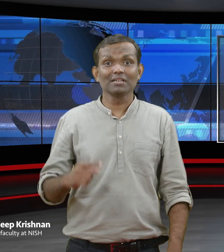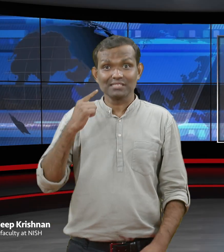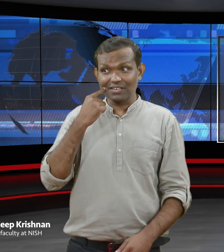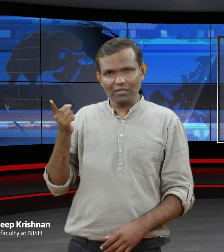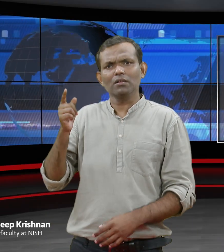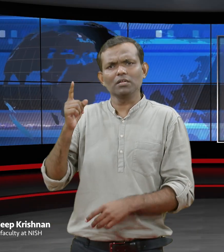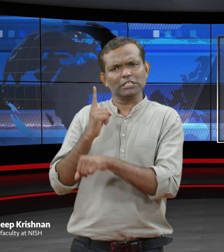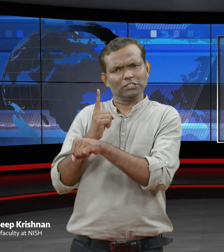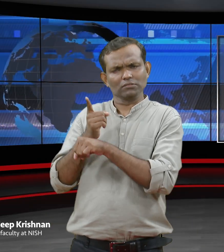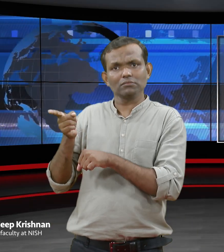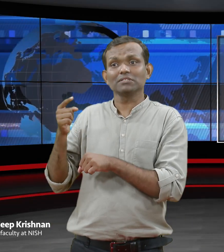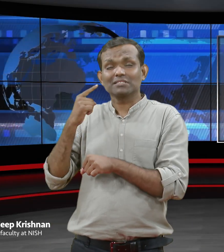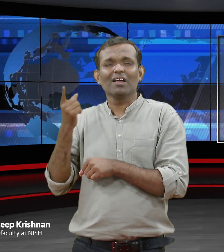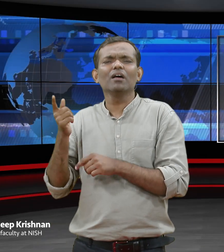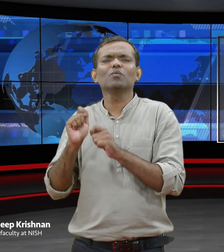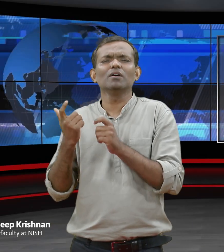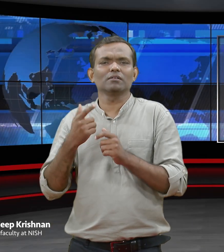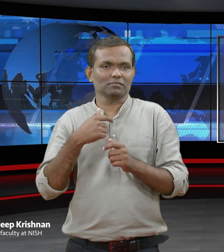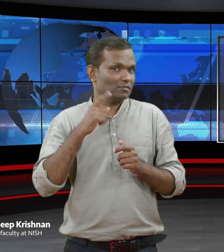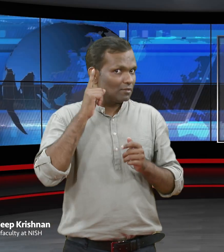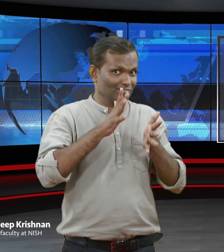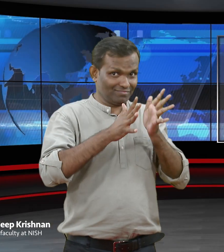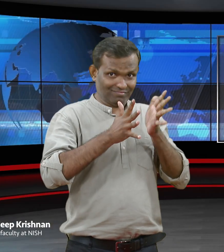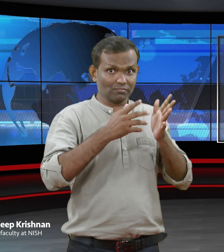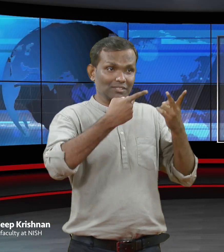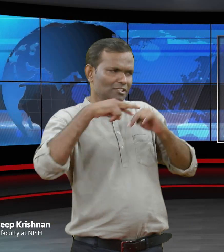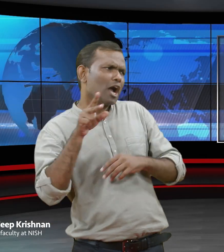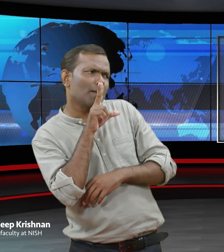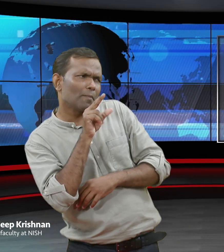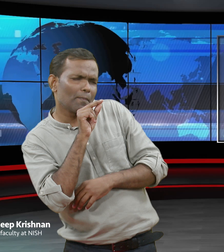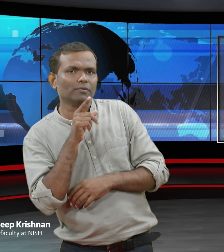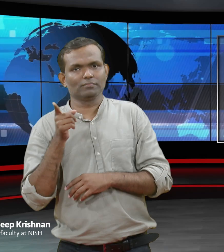along with Ms. Sylvie Maximena, NISH faculty. See you again next week. Thank you.